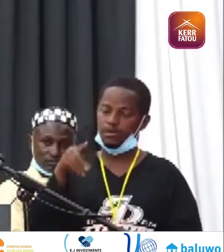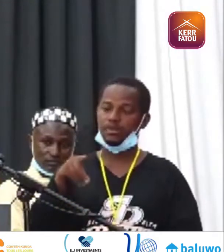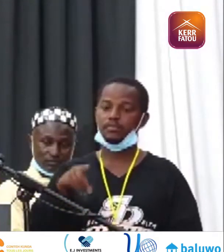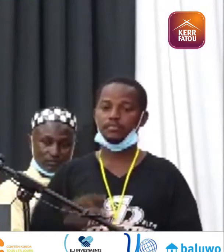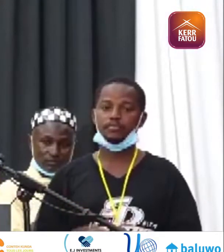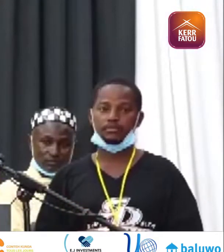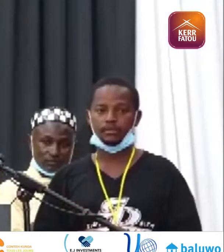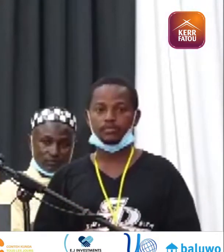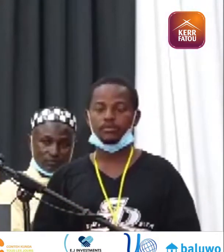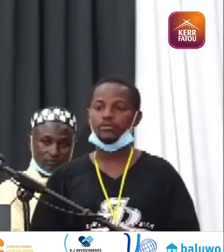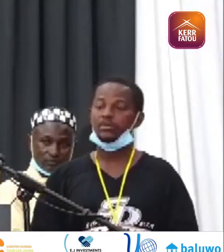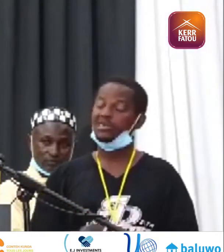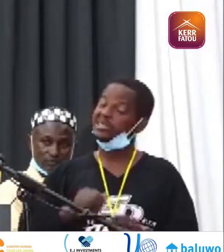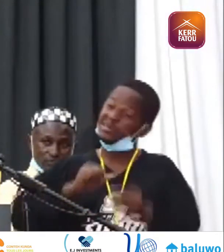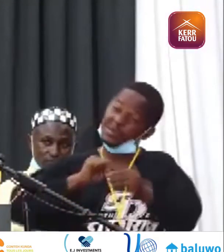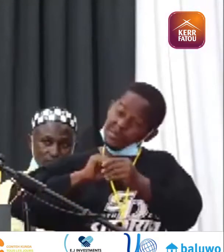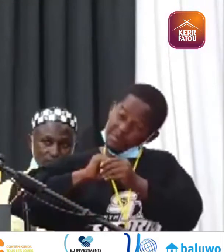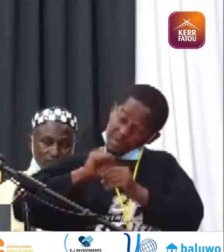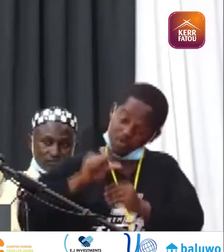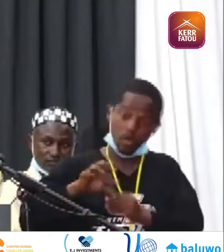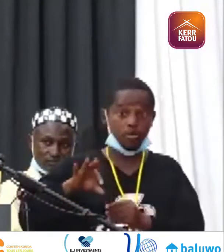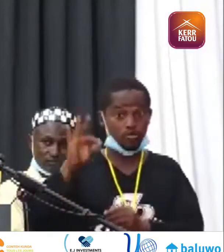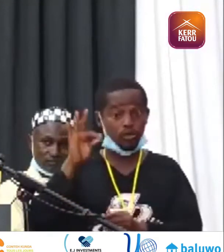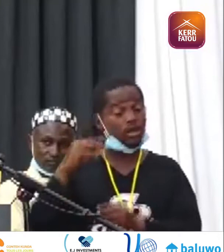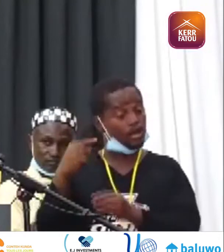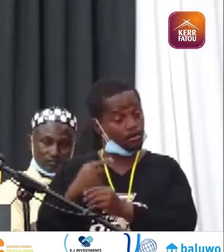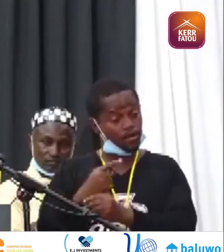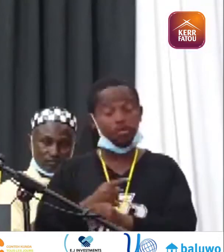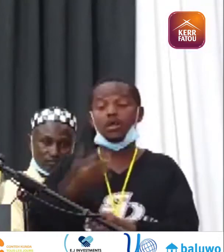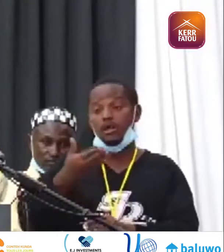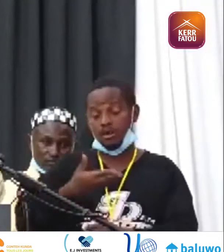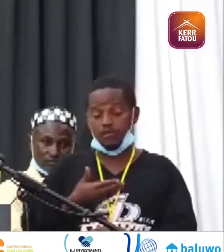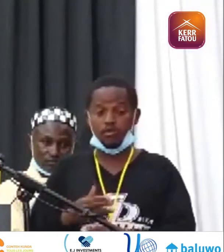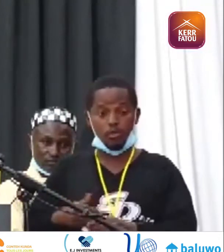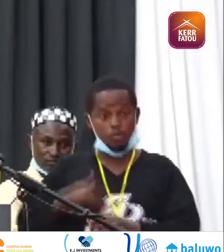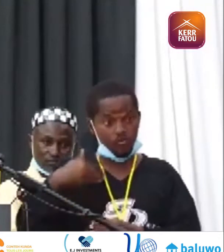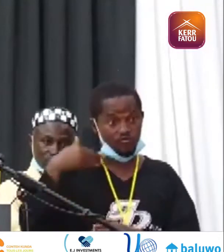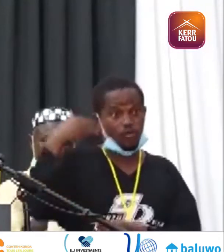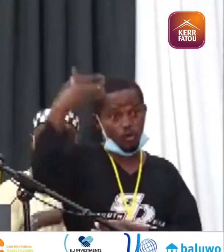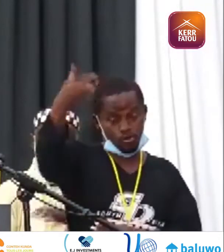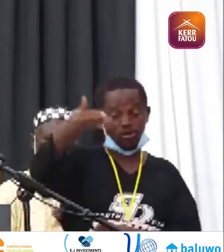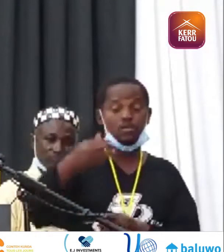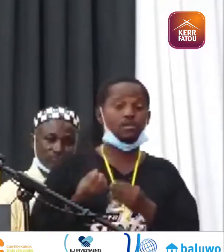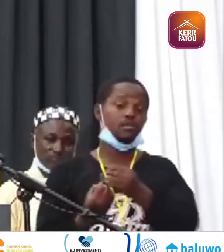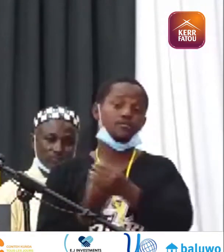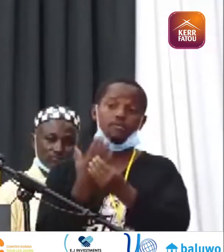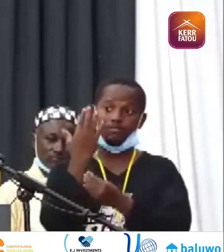UDP is the best option that Gambians have to move this country forward.